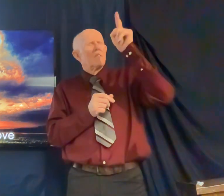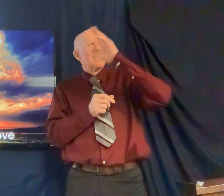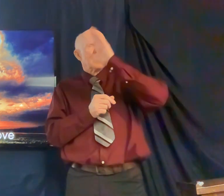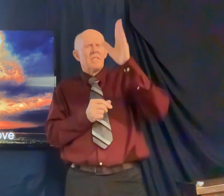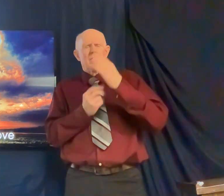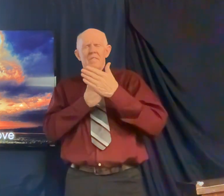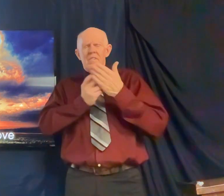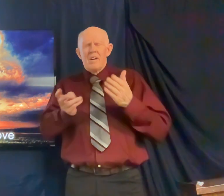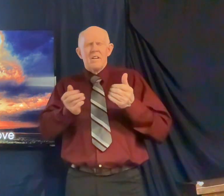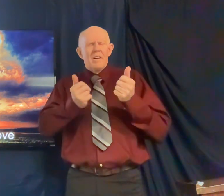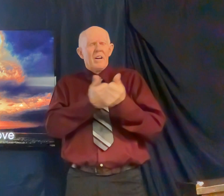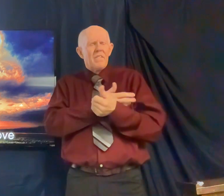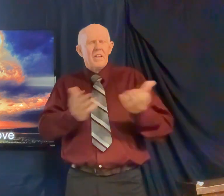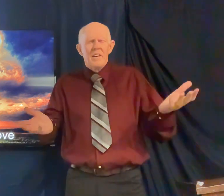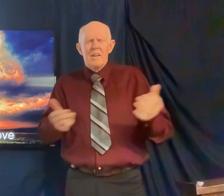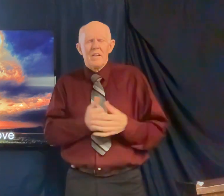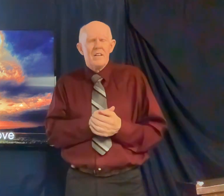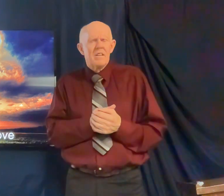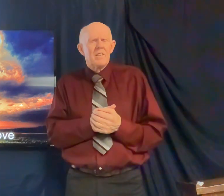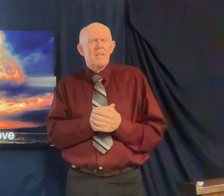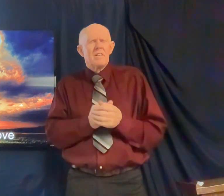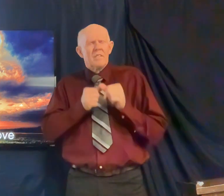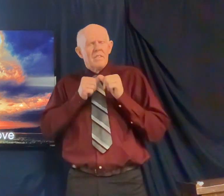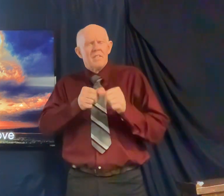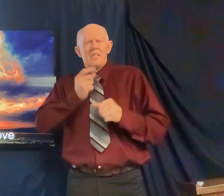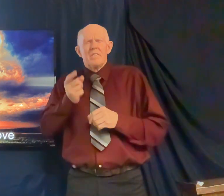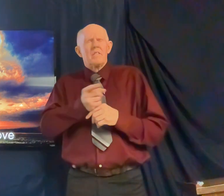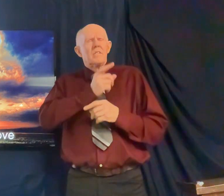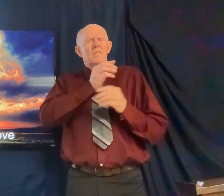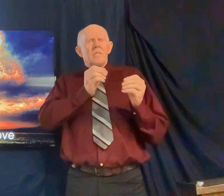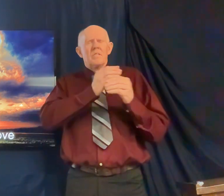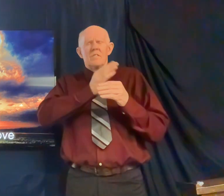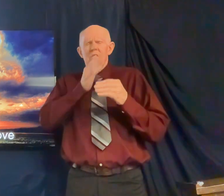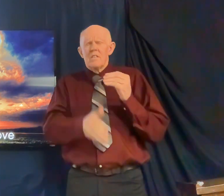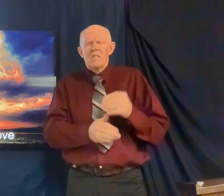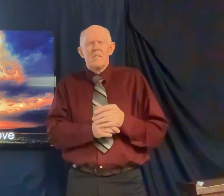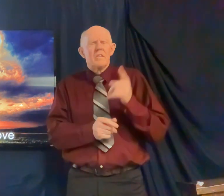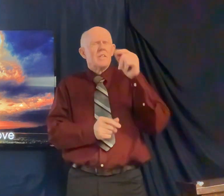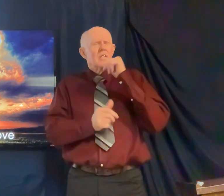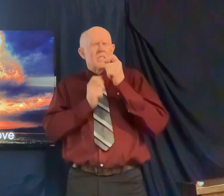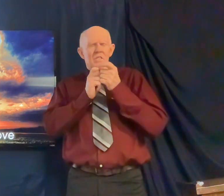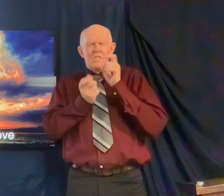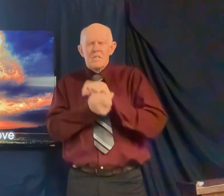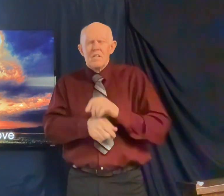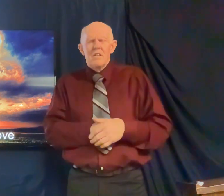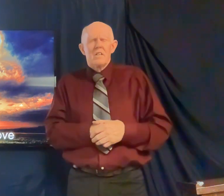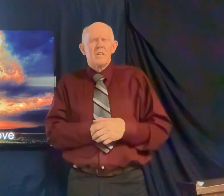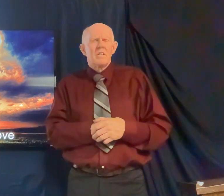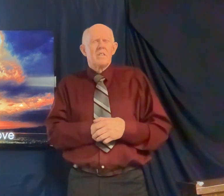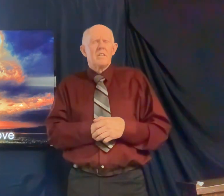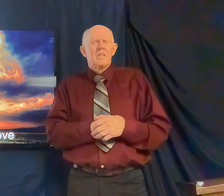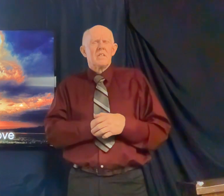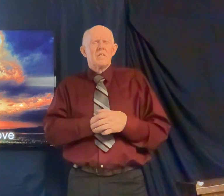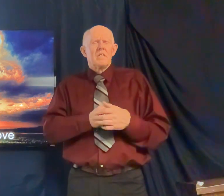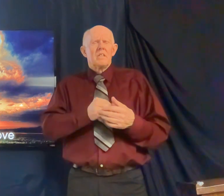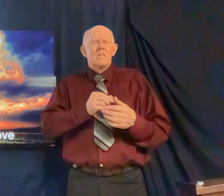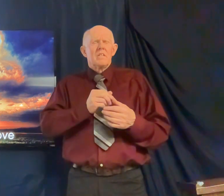know that you never fail in anything. You are always there to the end.